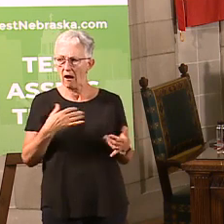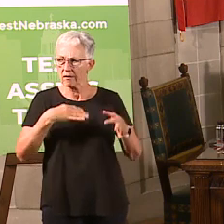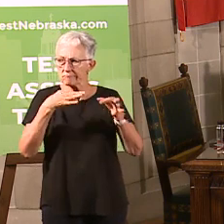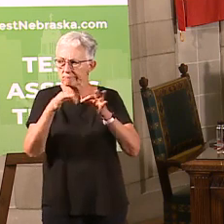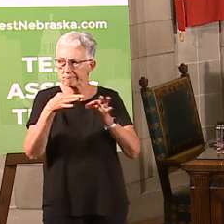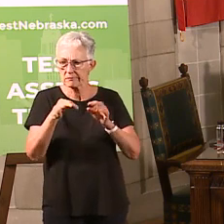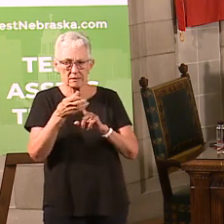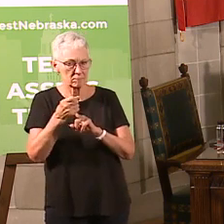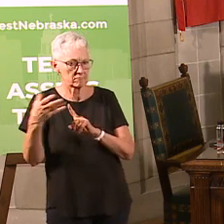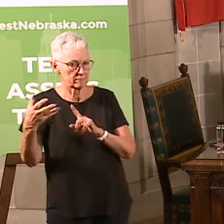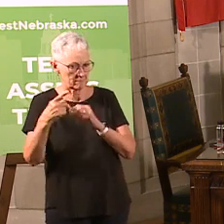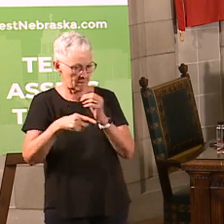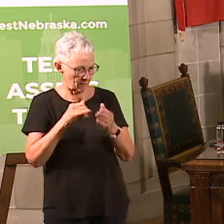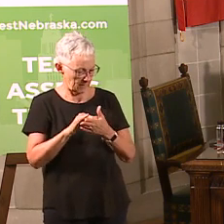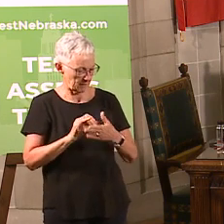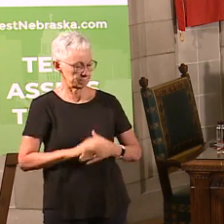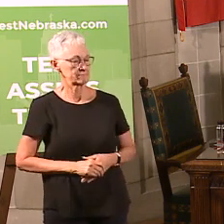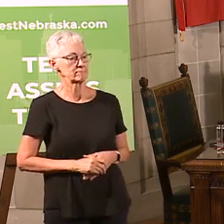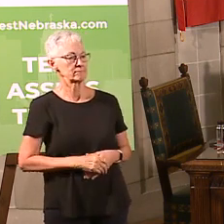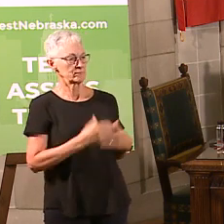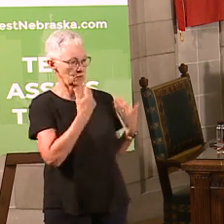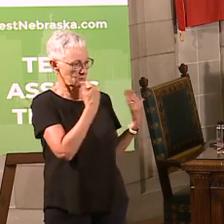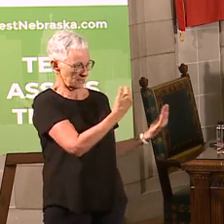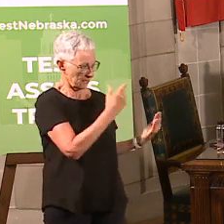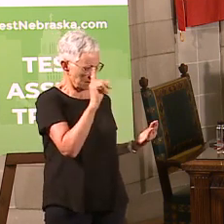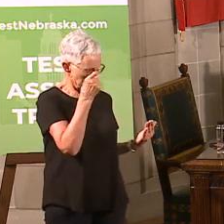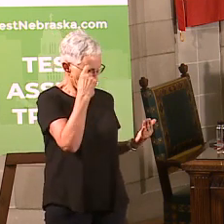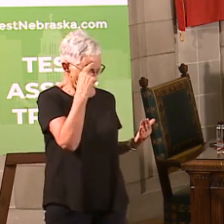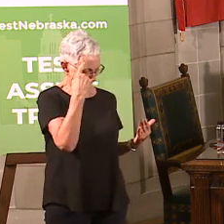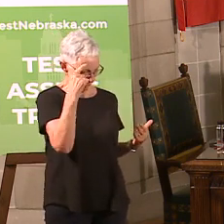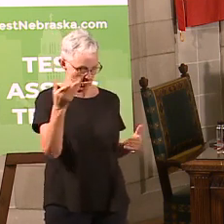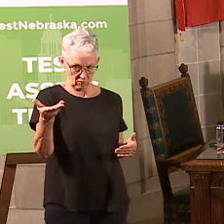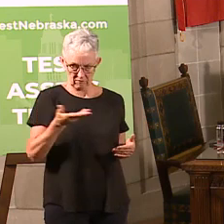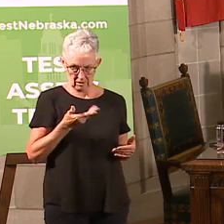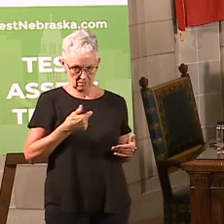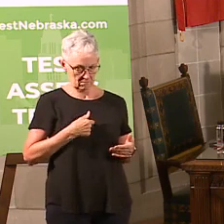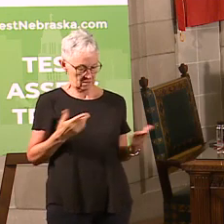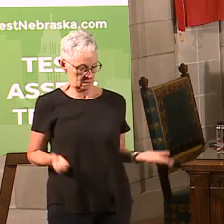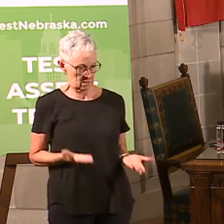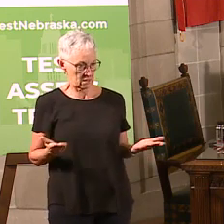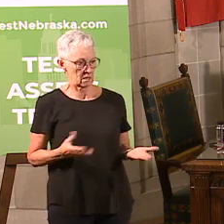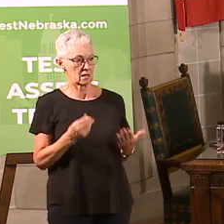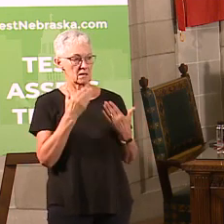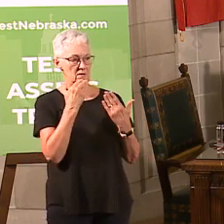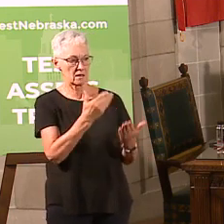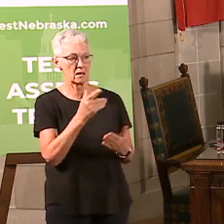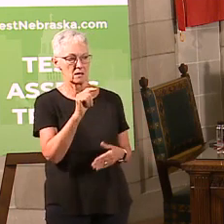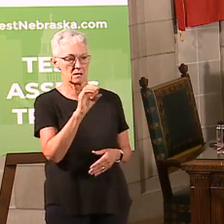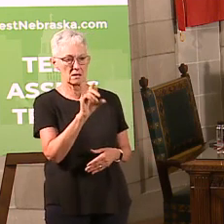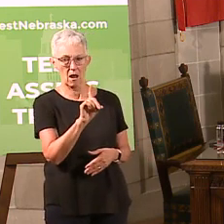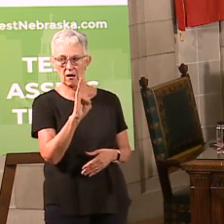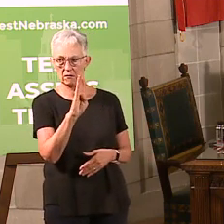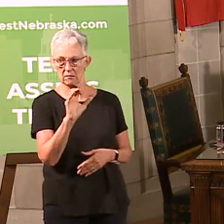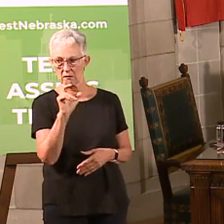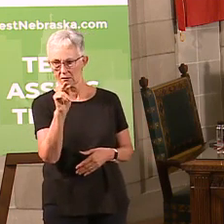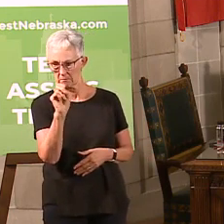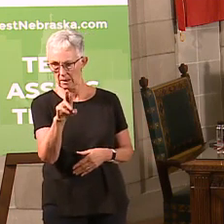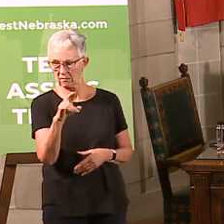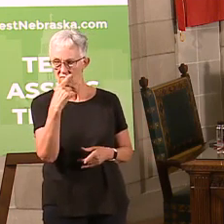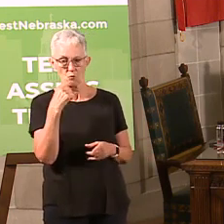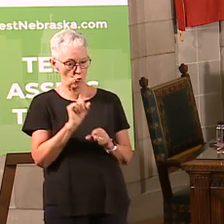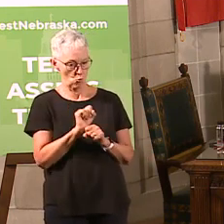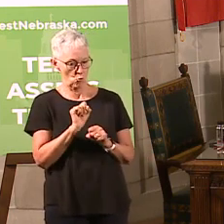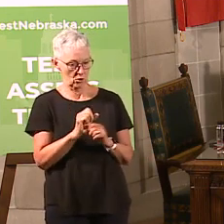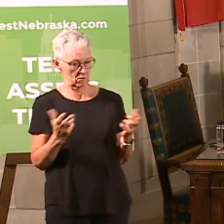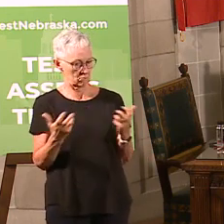say, first of all, thank you to the governor for the invitation. I also want to say thank you to Mr. Todd Becker and Green Plains for their partnership and the